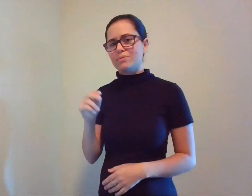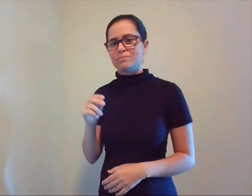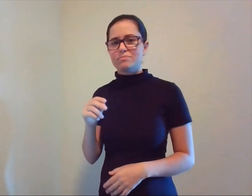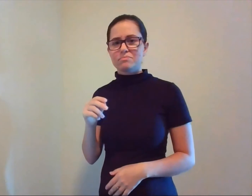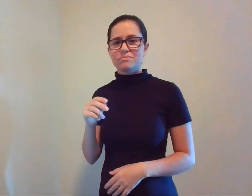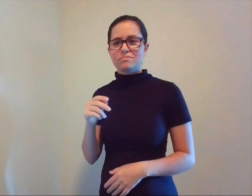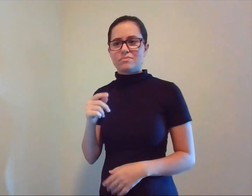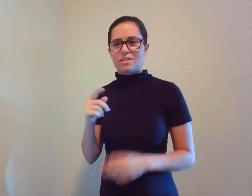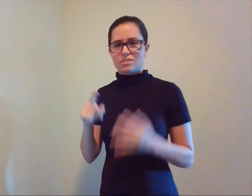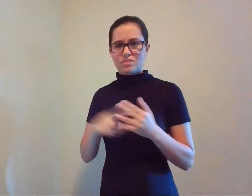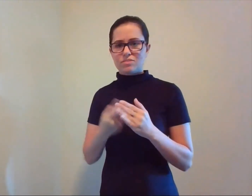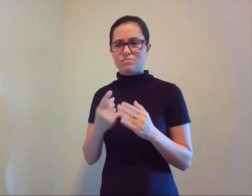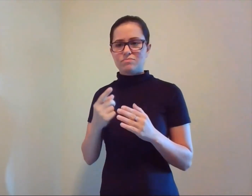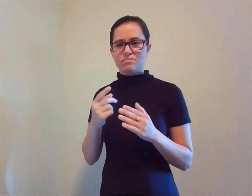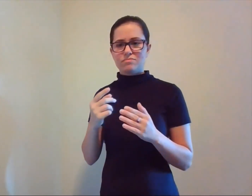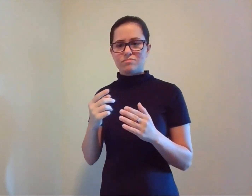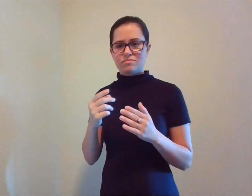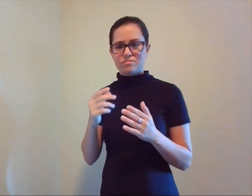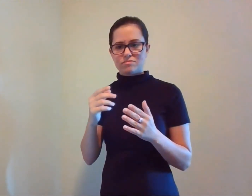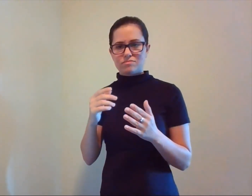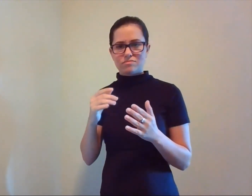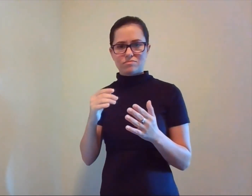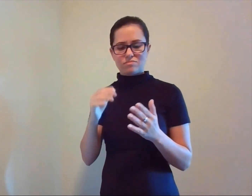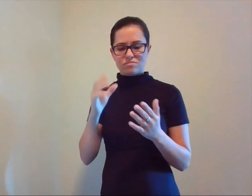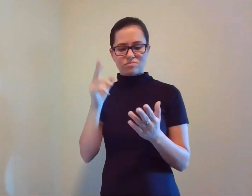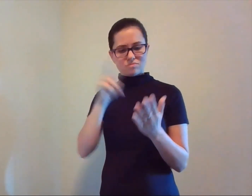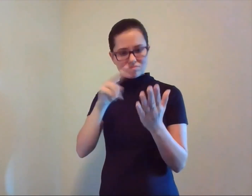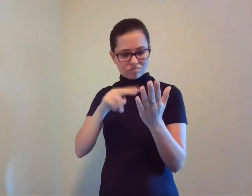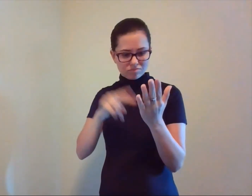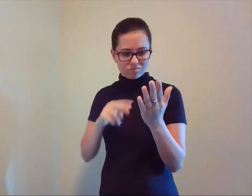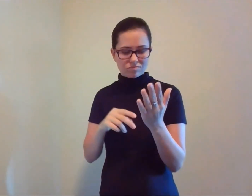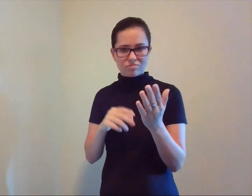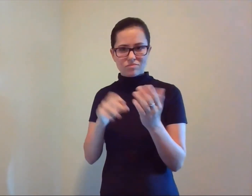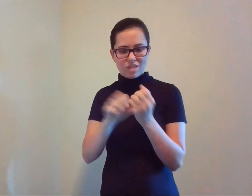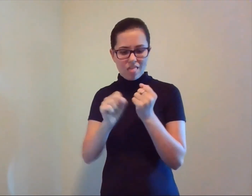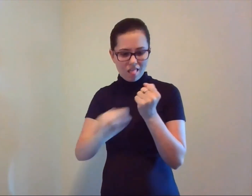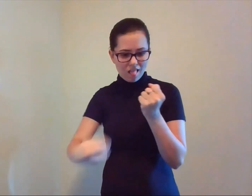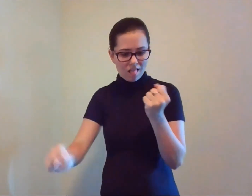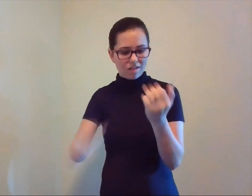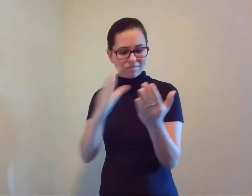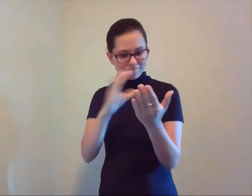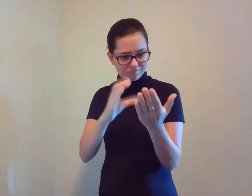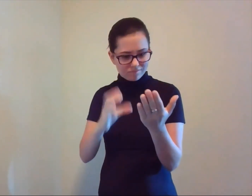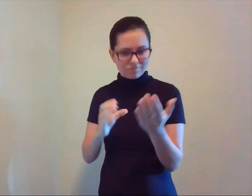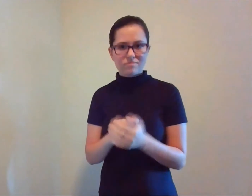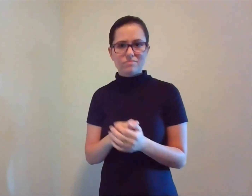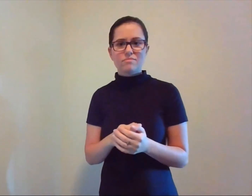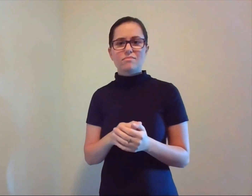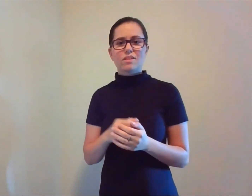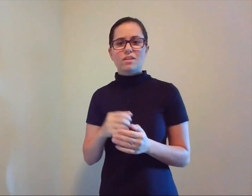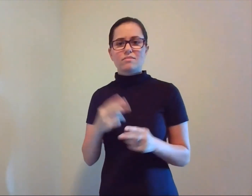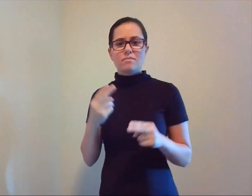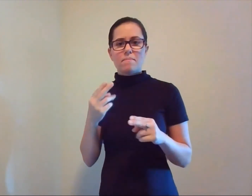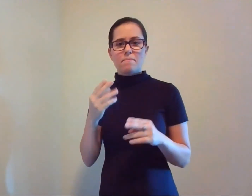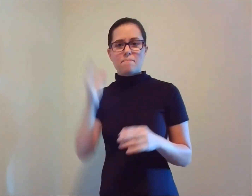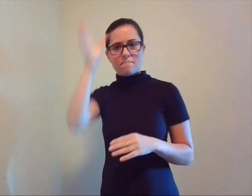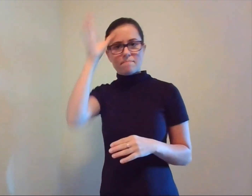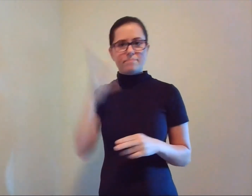Strong wormhole. And he was somewhere else on the property enjoying himself. And then that night, we go to the restaurant, sit down.